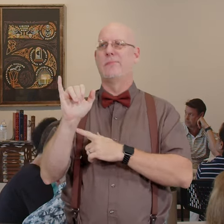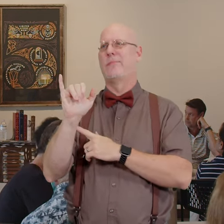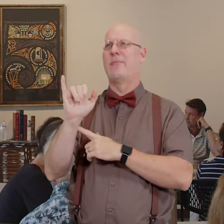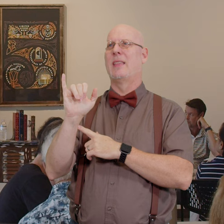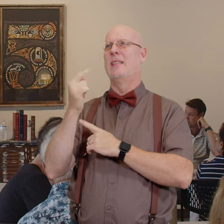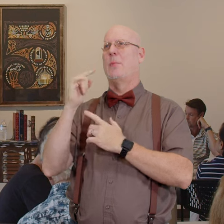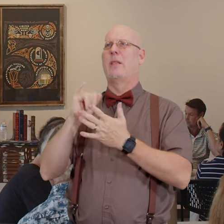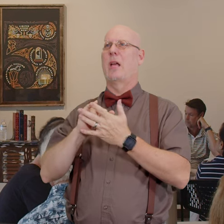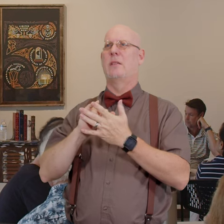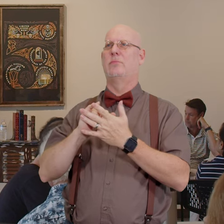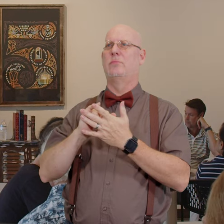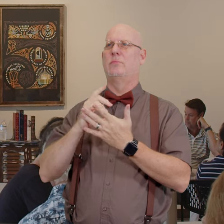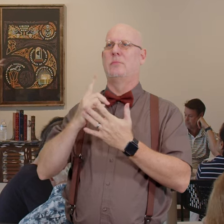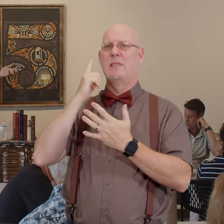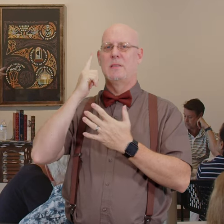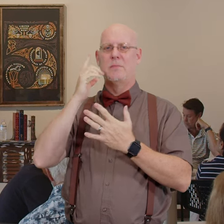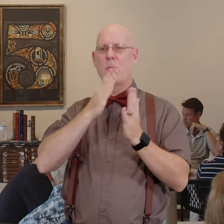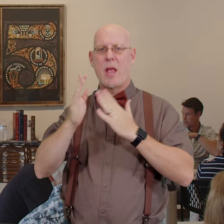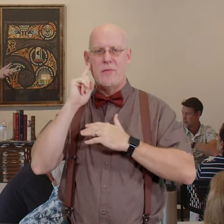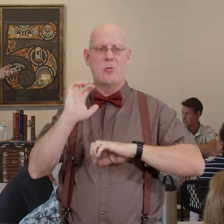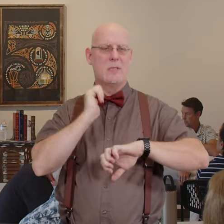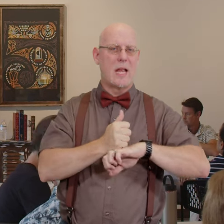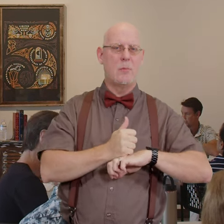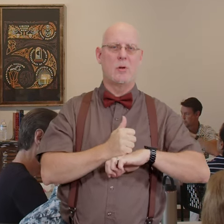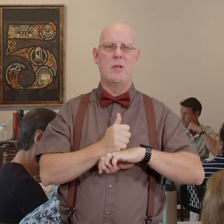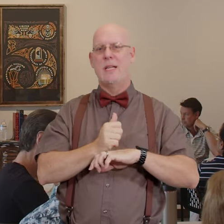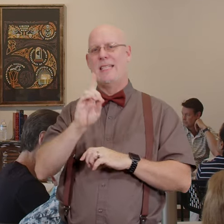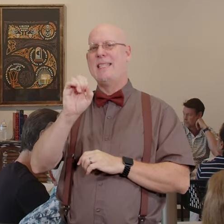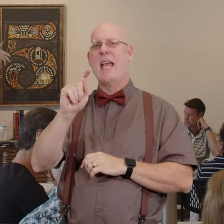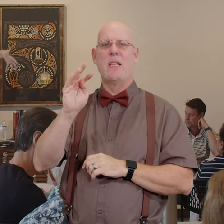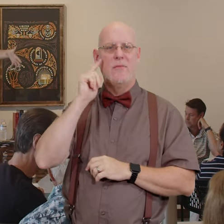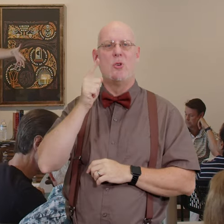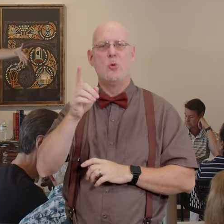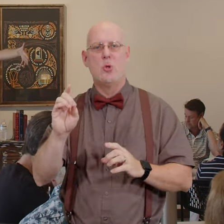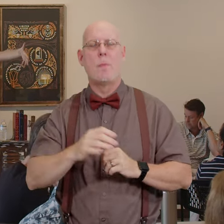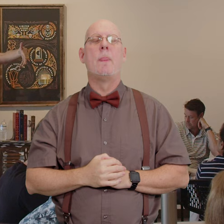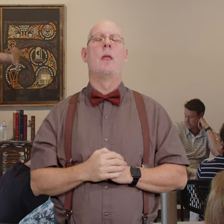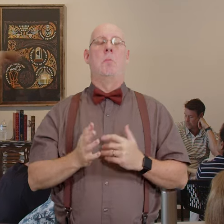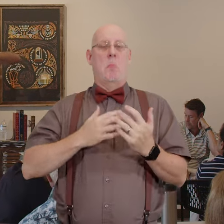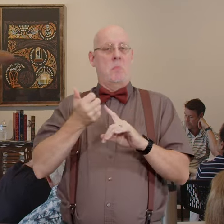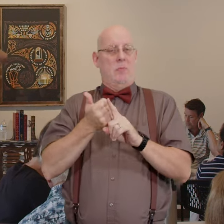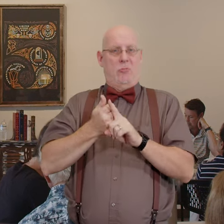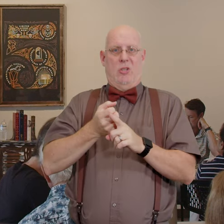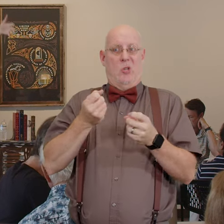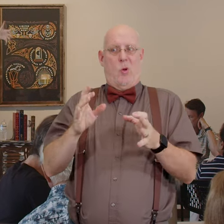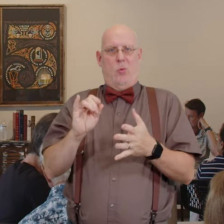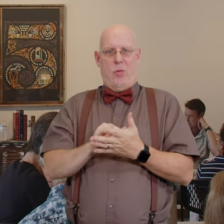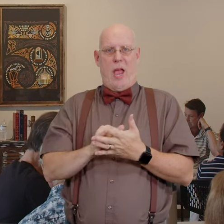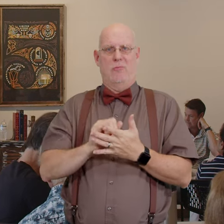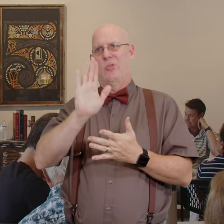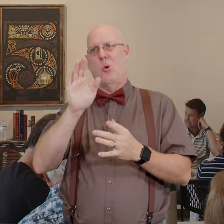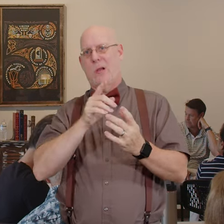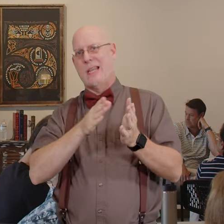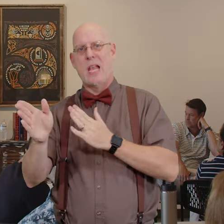kind of something that this is something kind of sketched out for you or appointed for you or destined for you to do, even though you might not even want to do it.